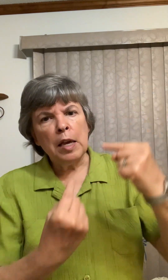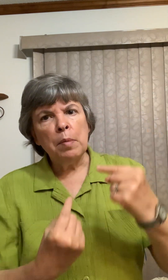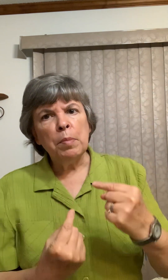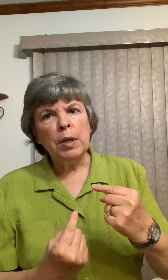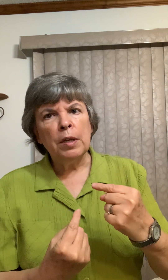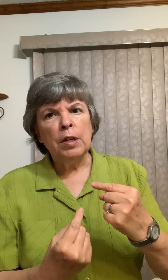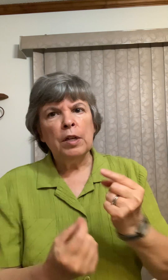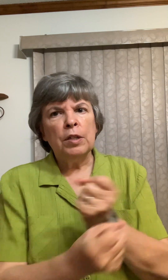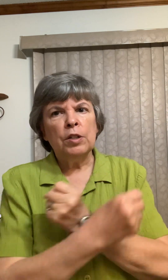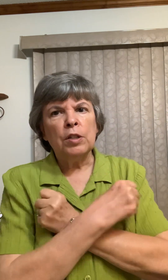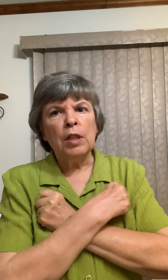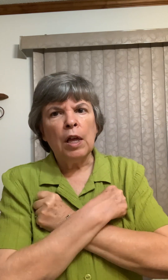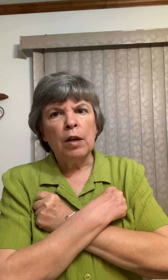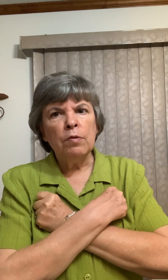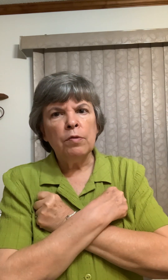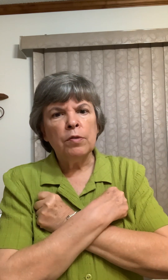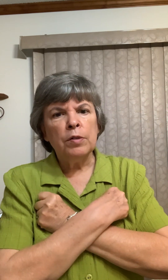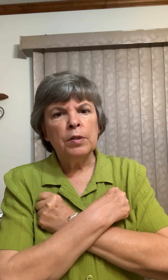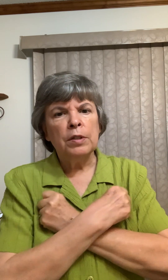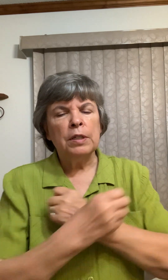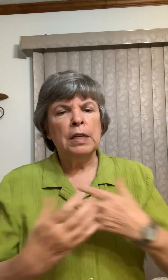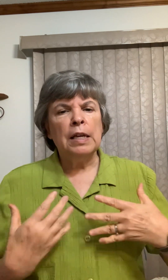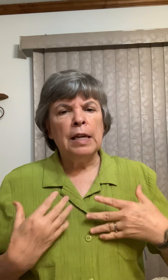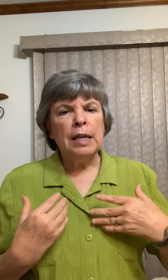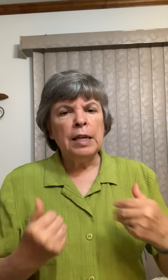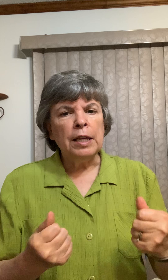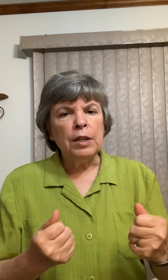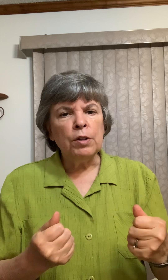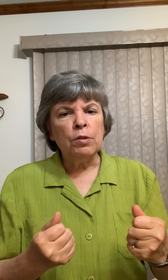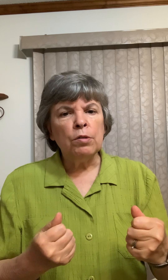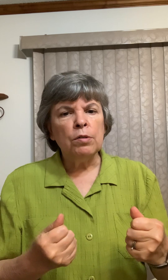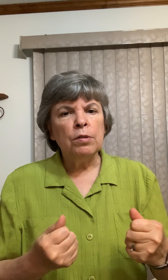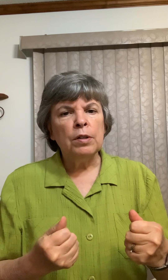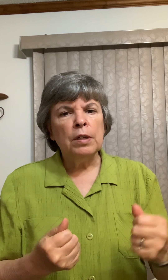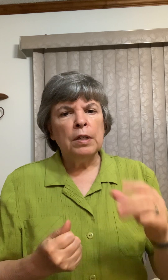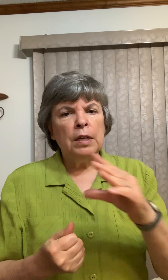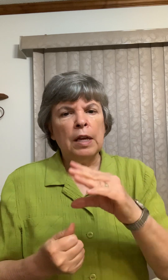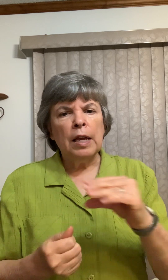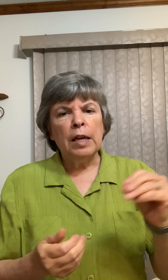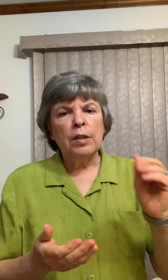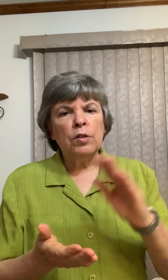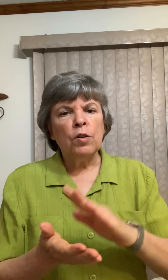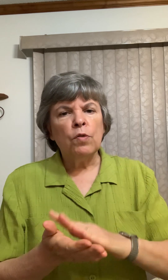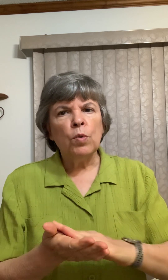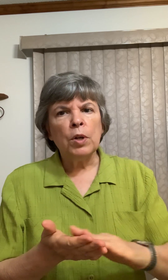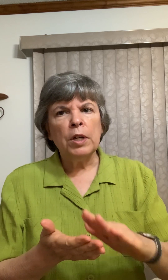came to love, heal, and forgive.